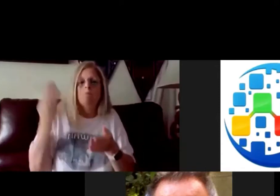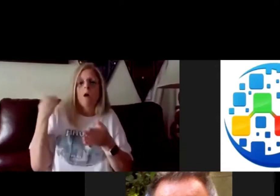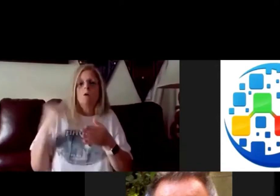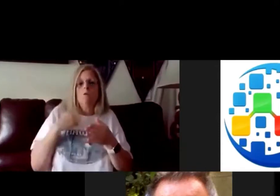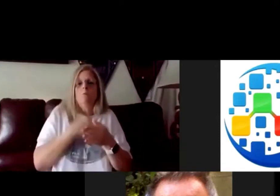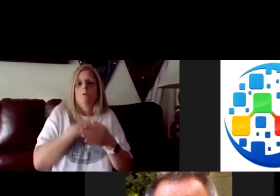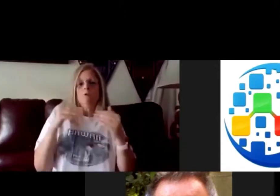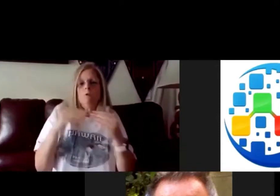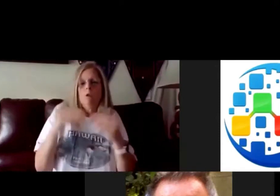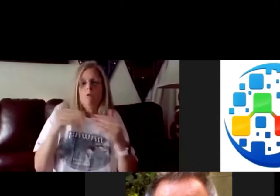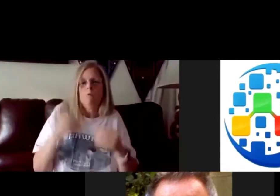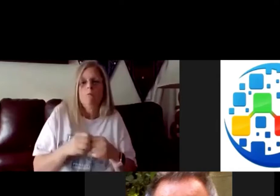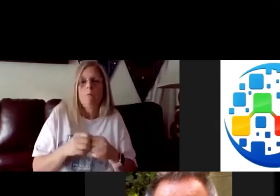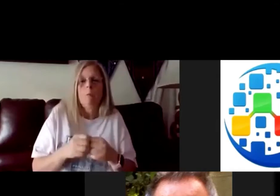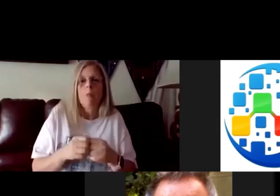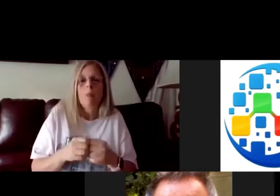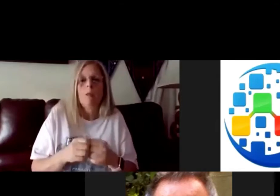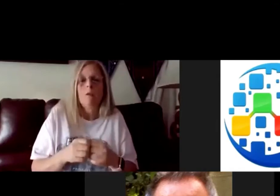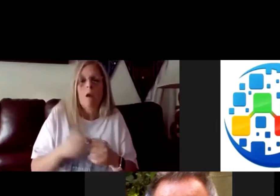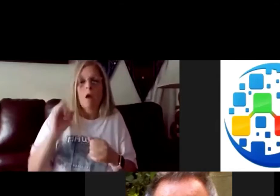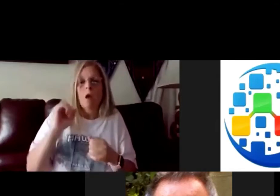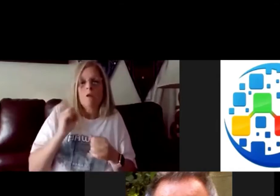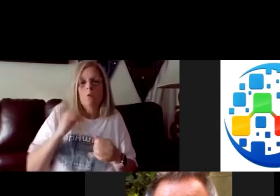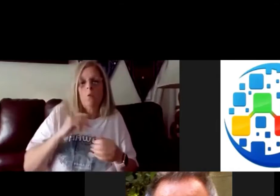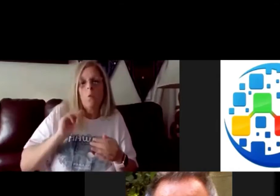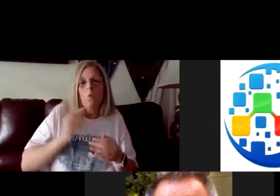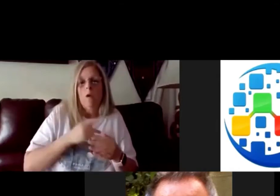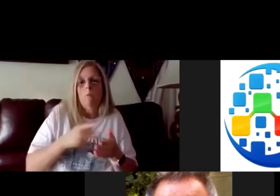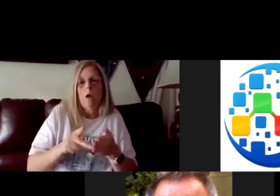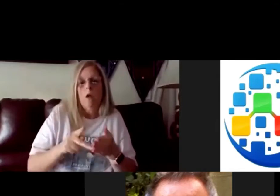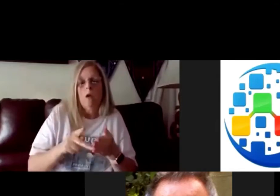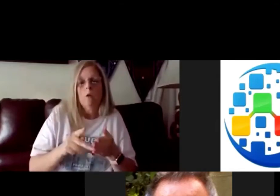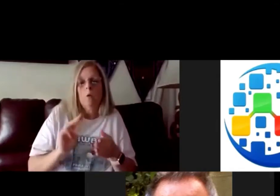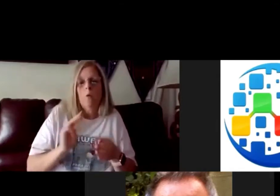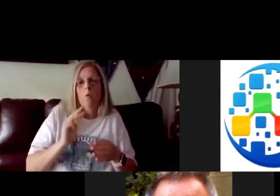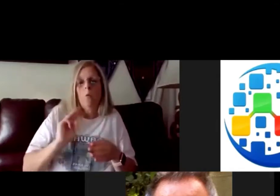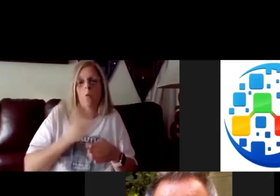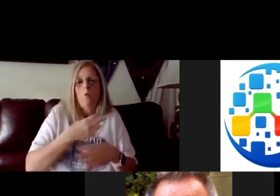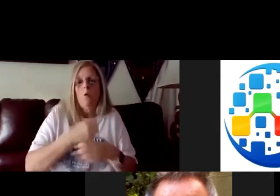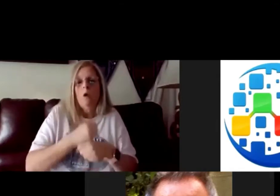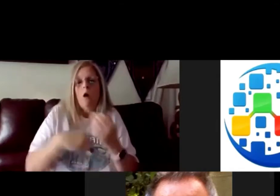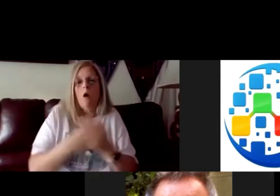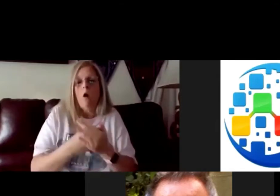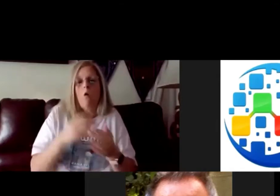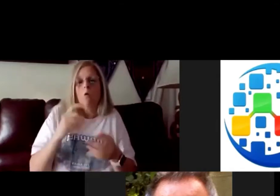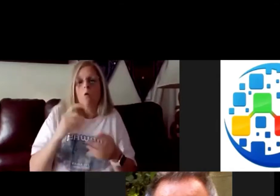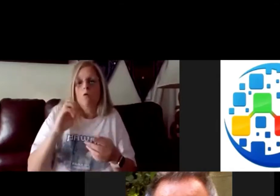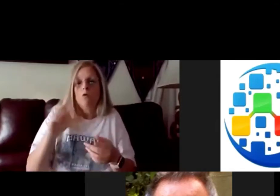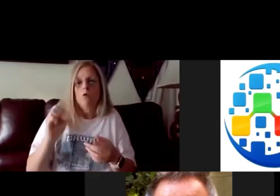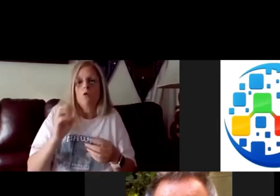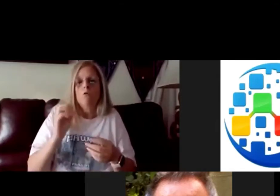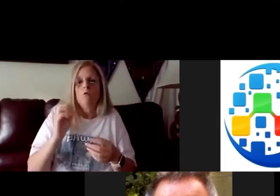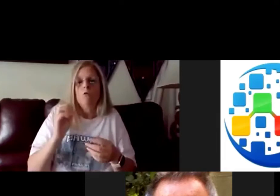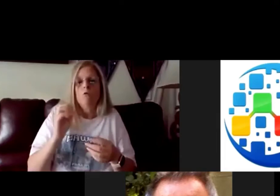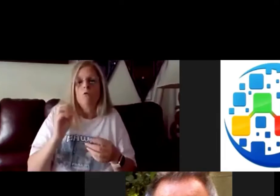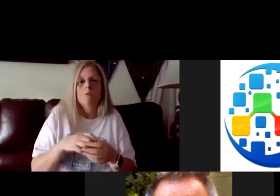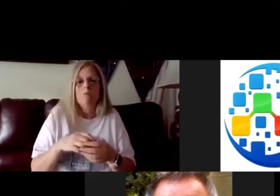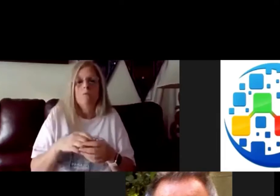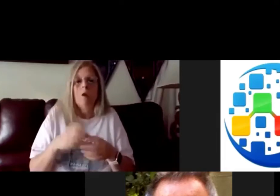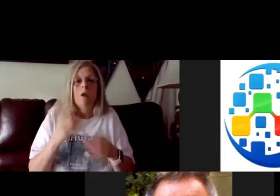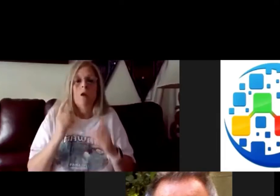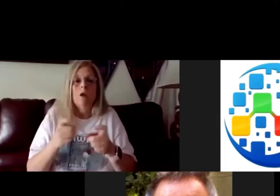The membership level, as we pay it, we will get all the tools of Onpassive, but it also gives Onpassive the